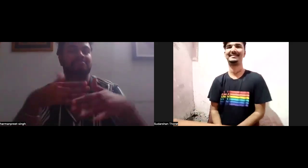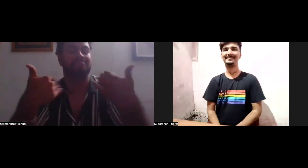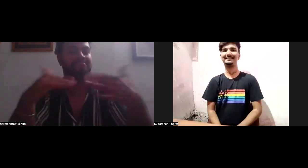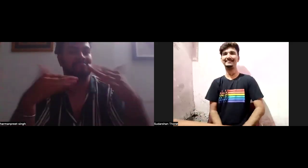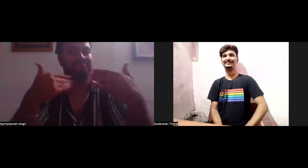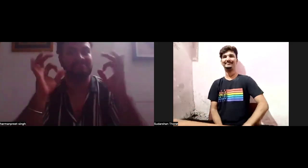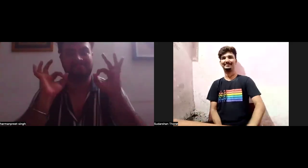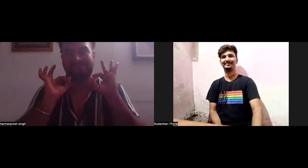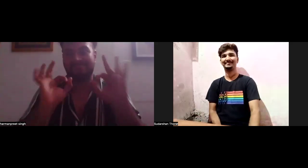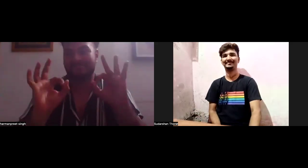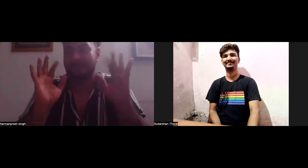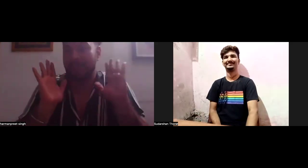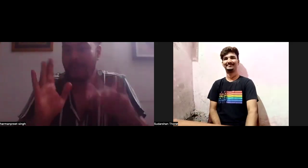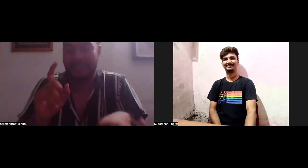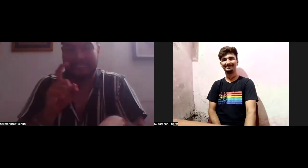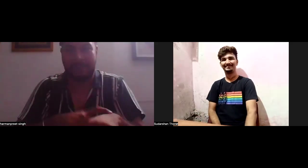their doubts.